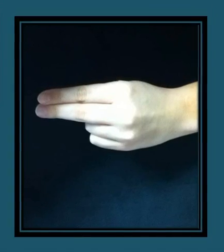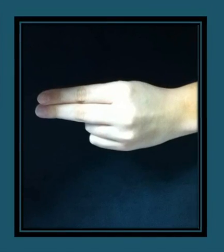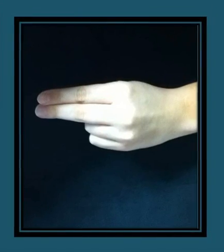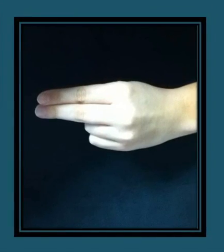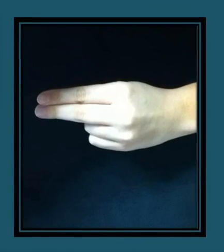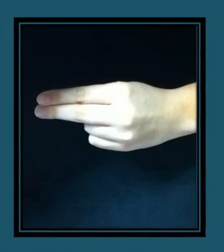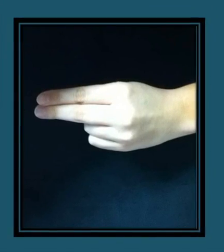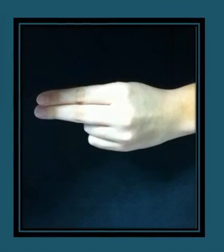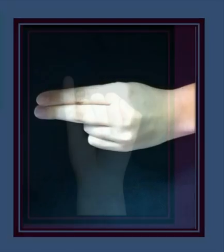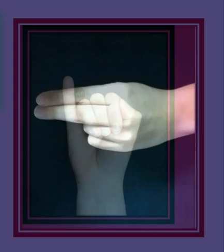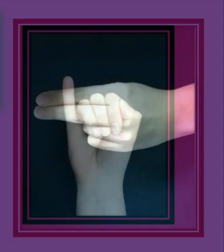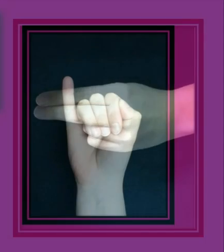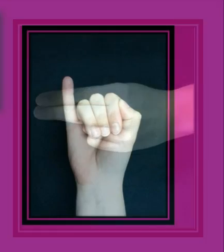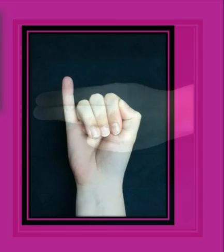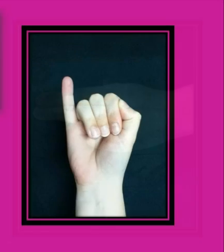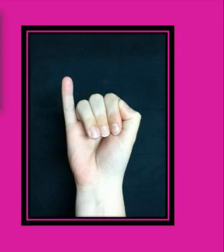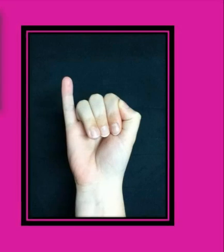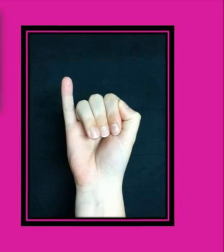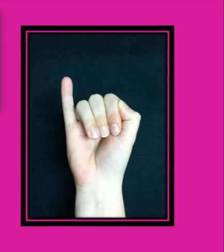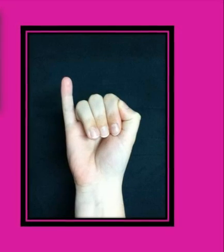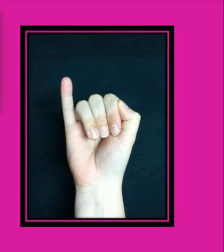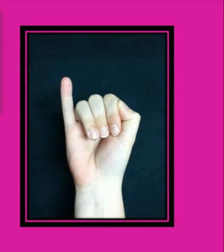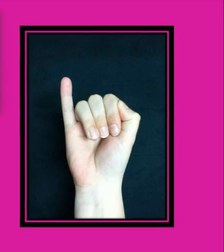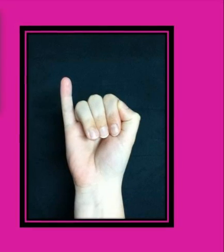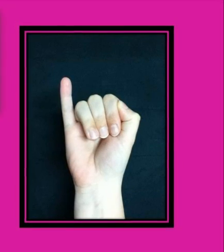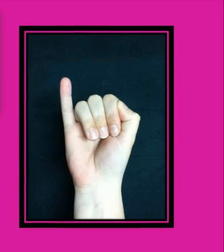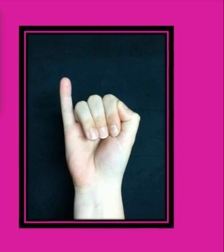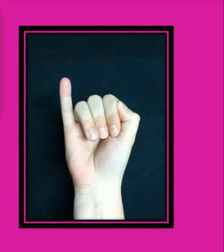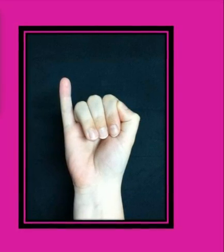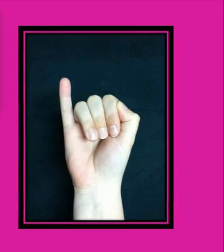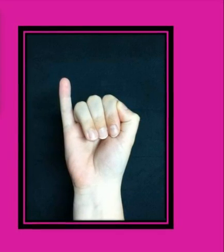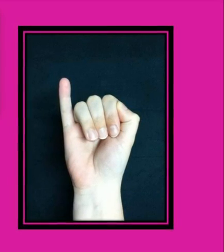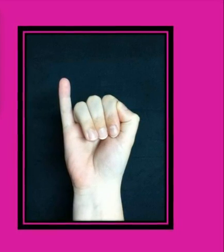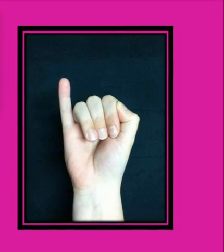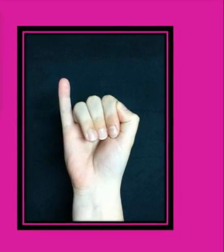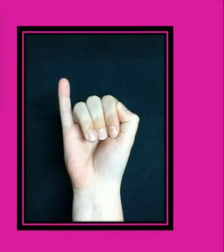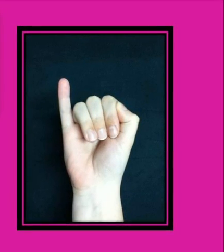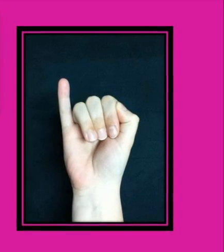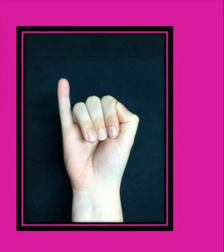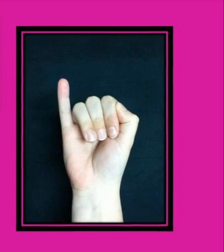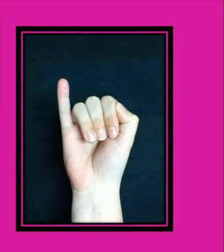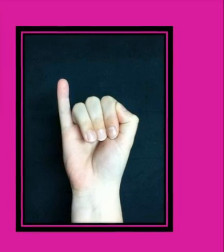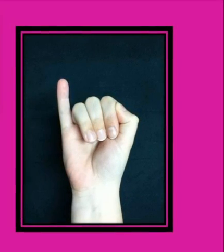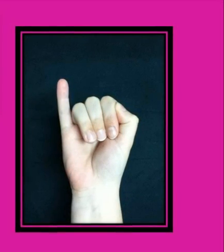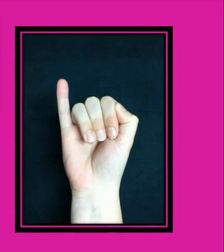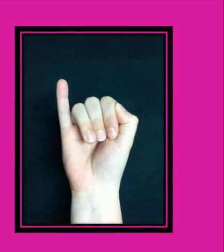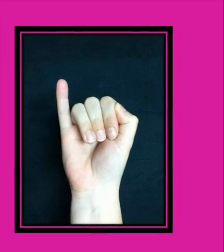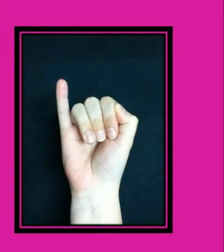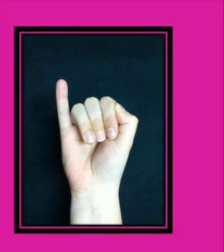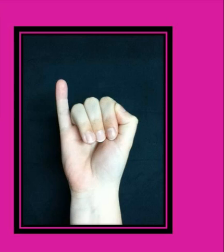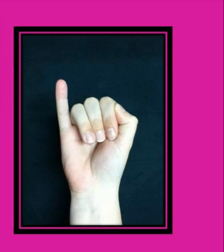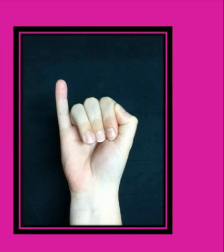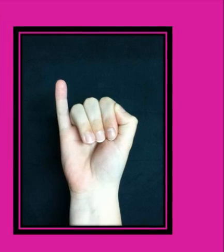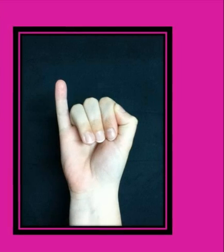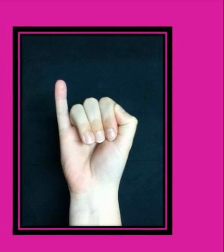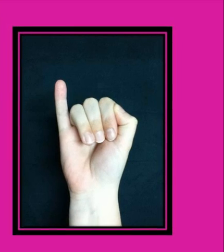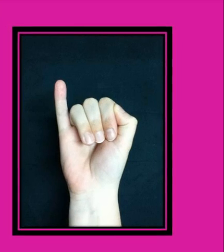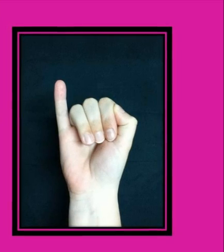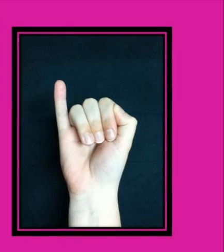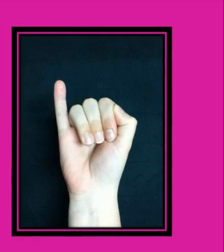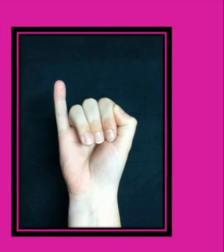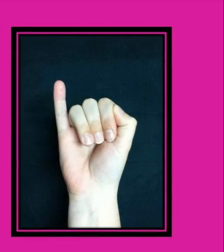that it is not seen. I is for ice cream. In order to make the sign for the letter